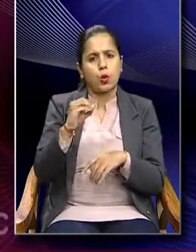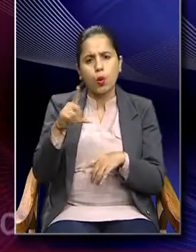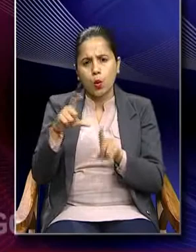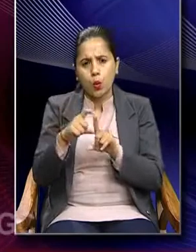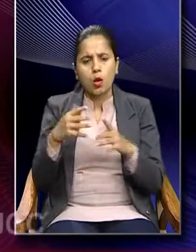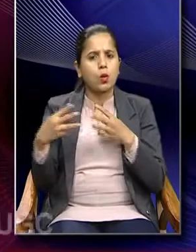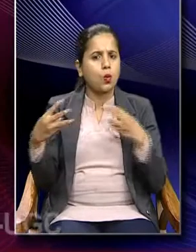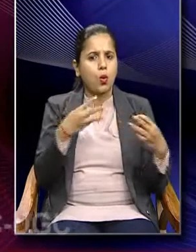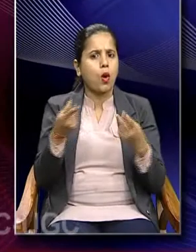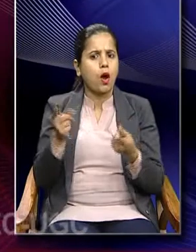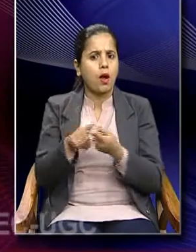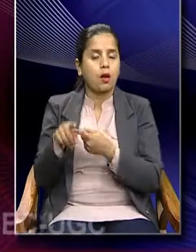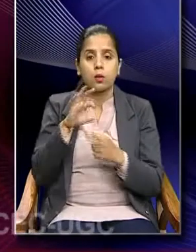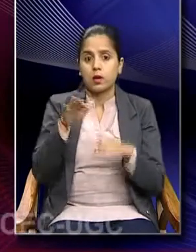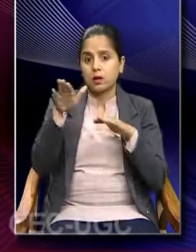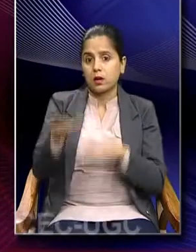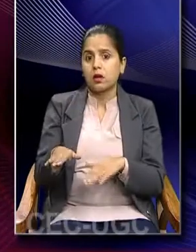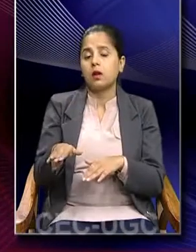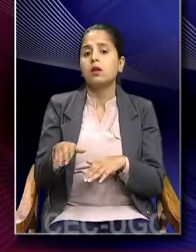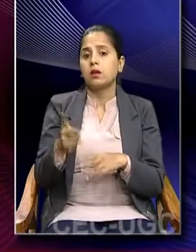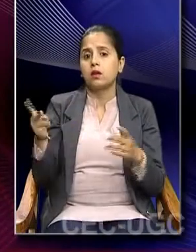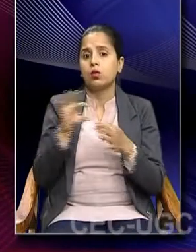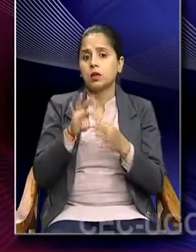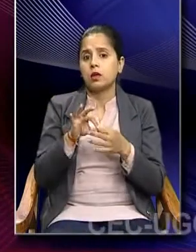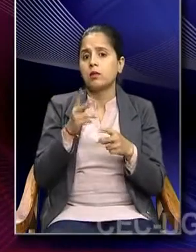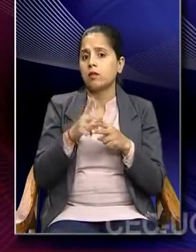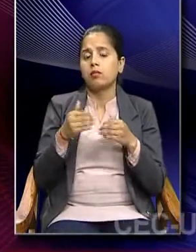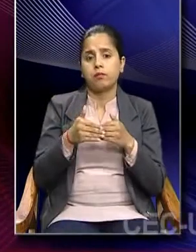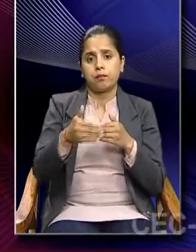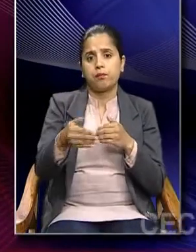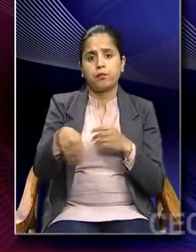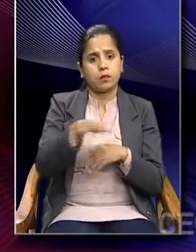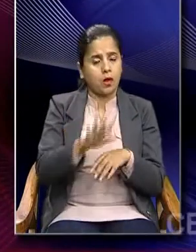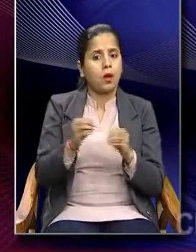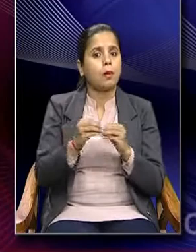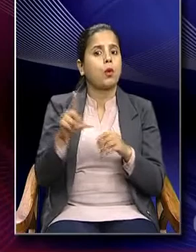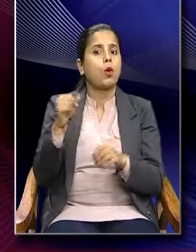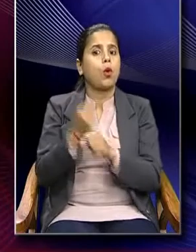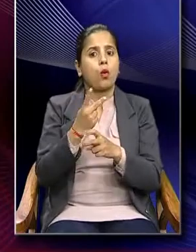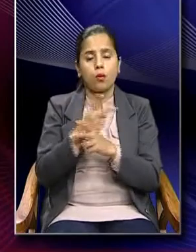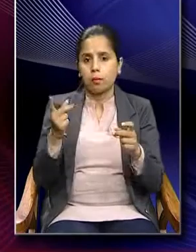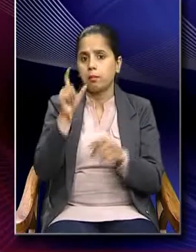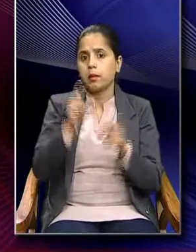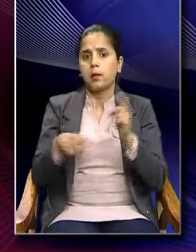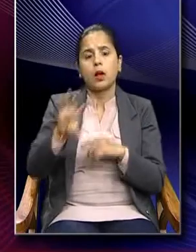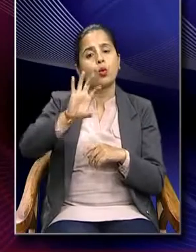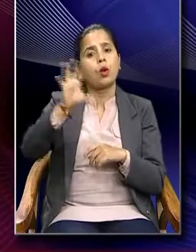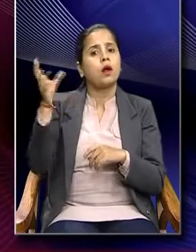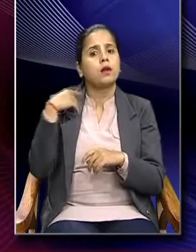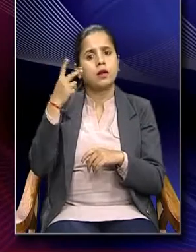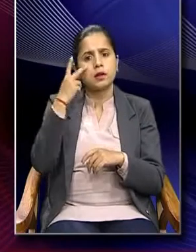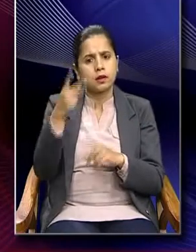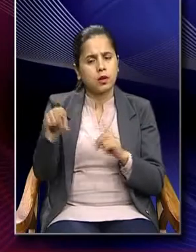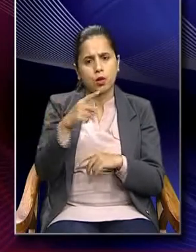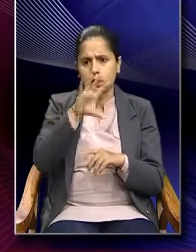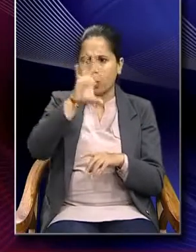still dependency relationship exists. So here there was a bloc where countries they are seen as one, or